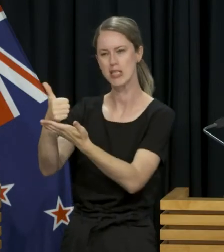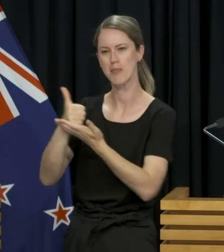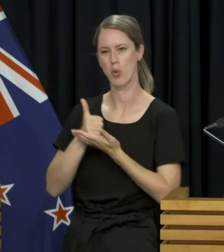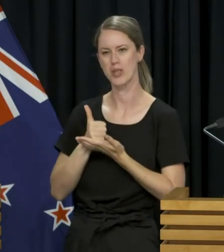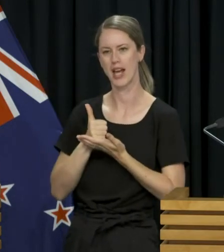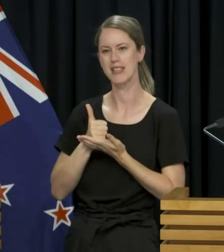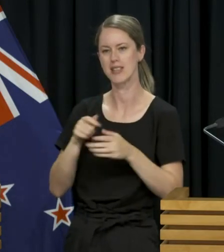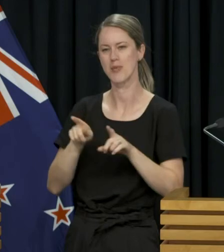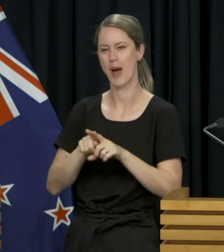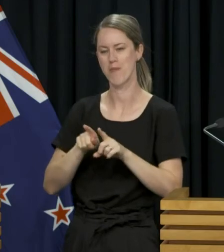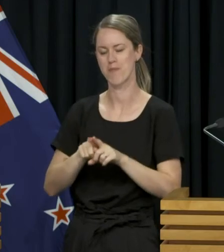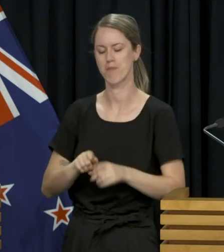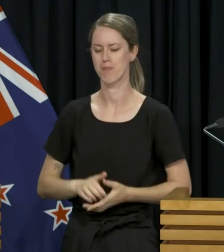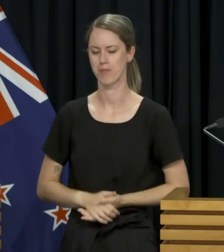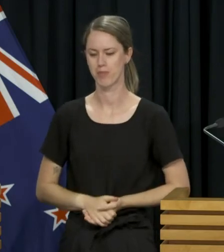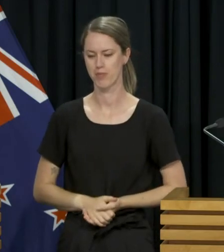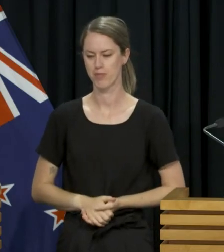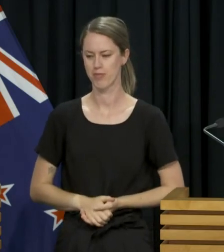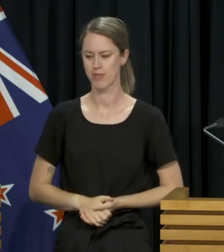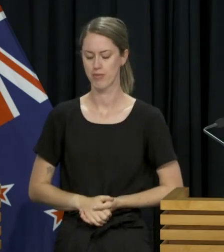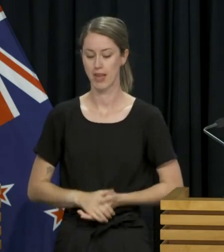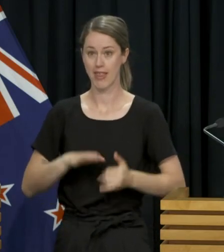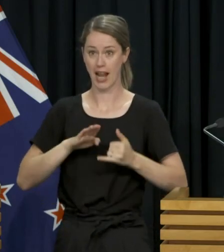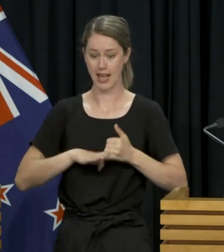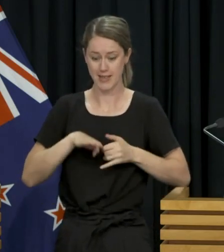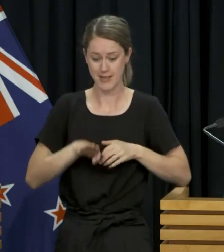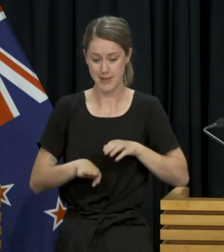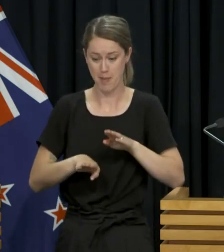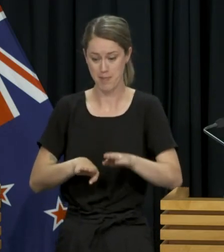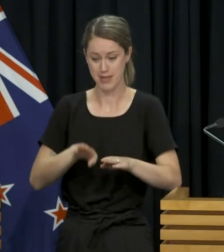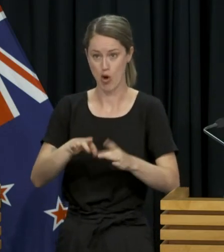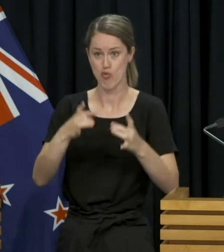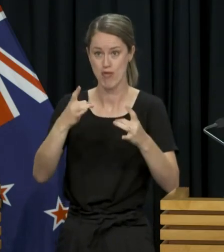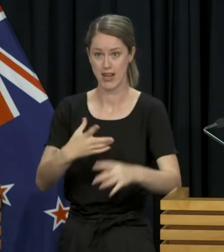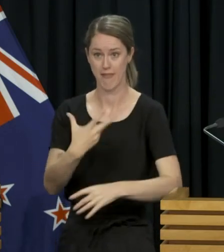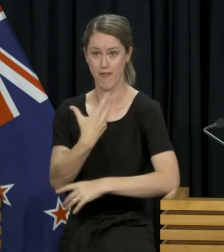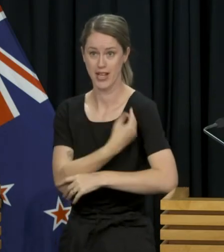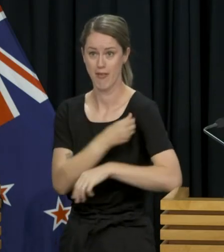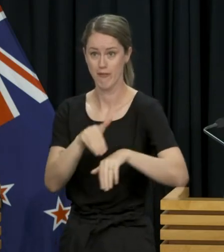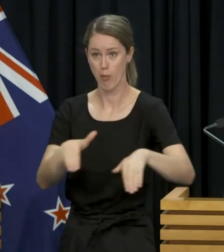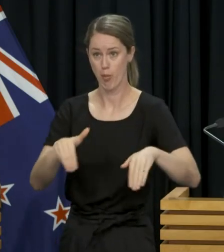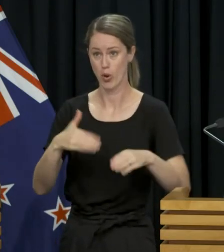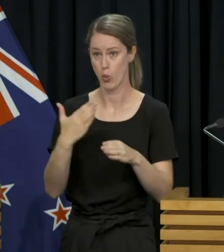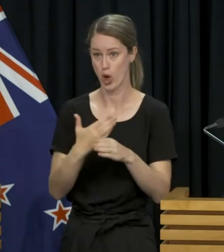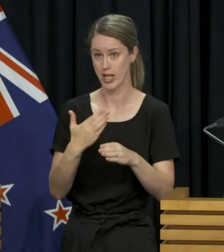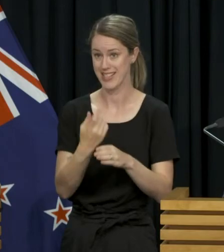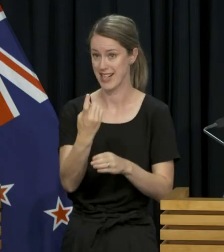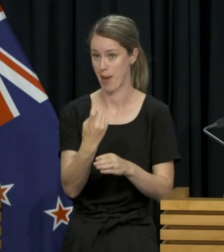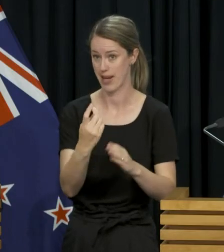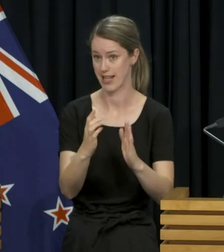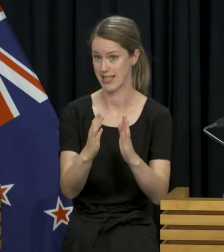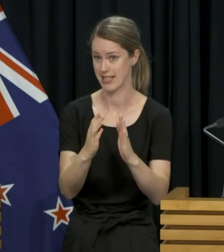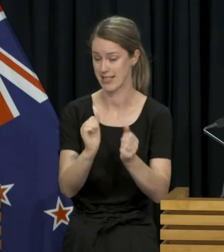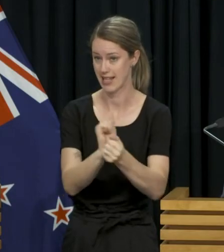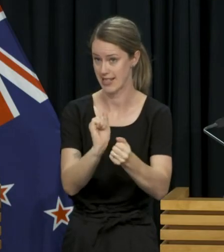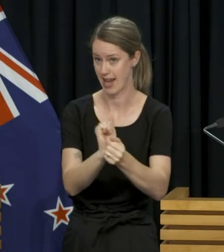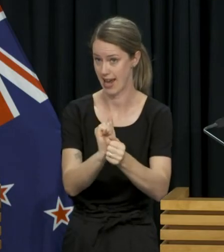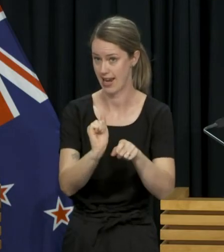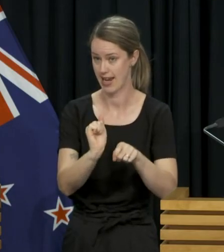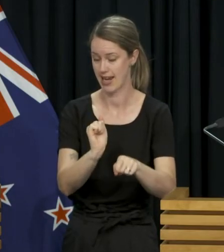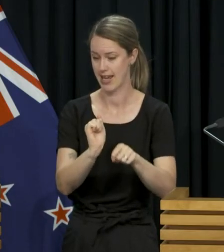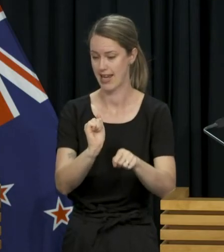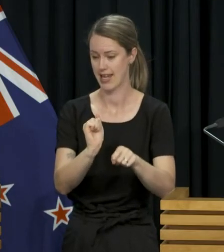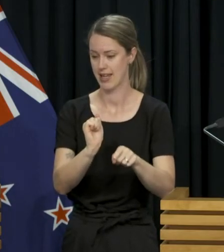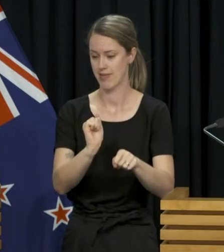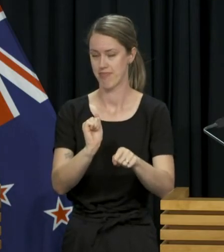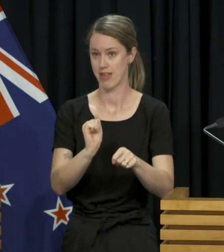well. The final steps in our preparations for border workers to receive their vaccines on Saturday and for the start